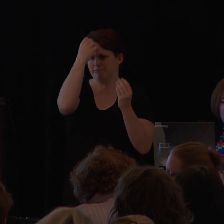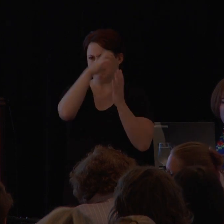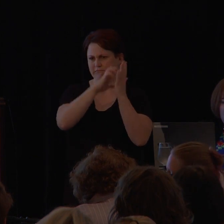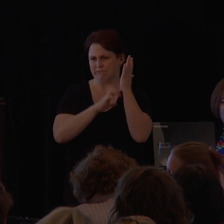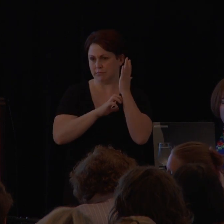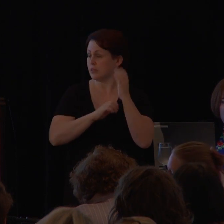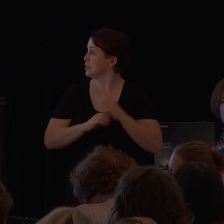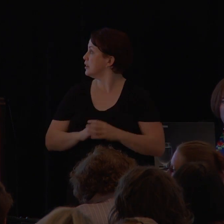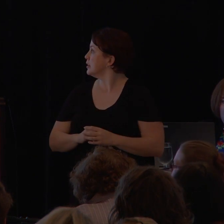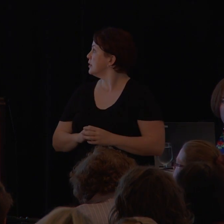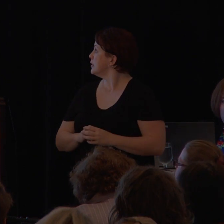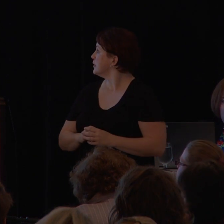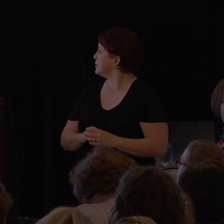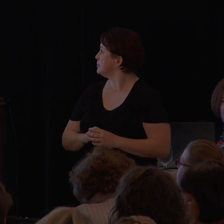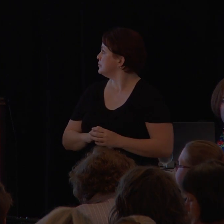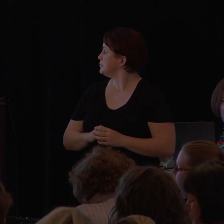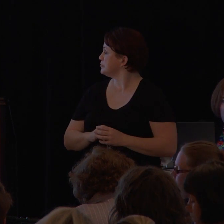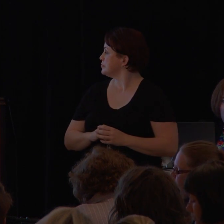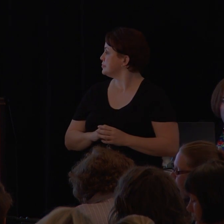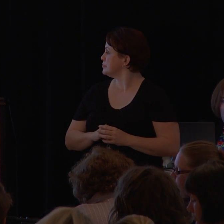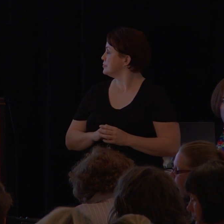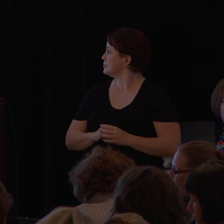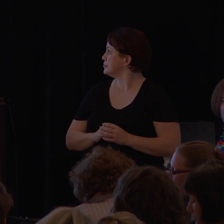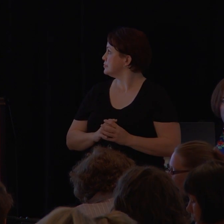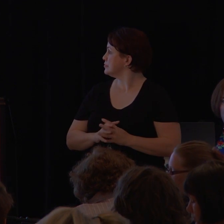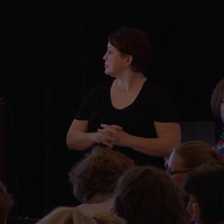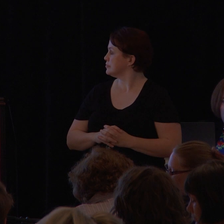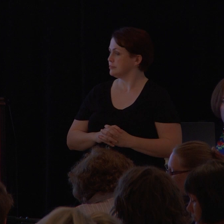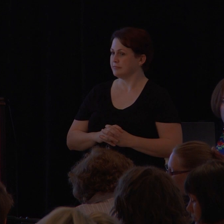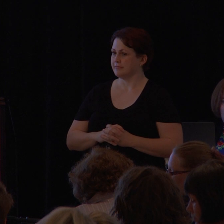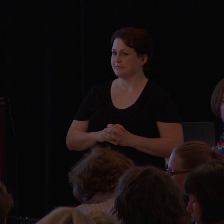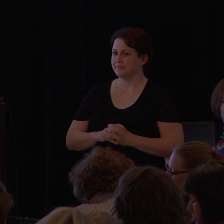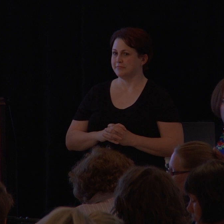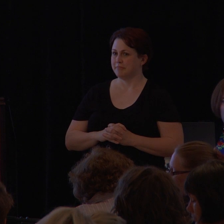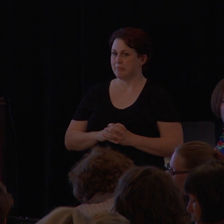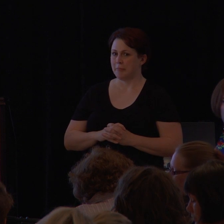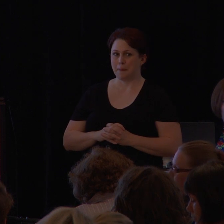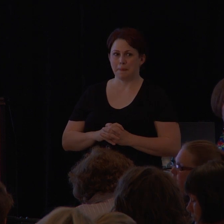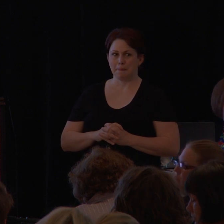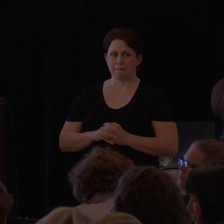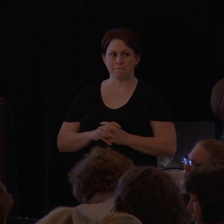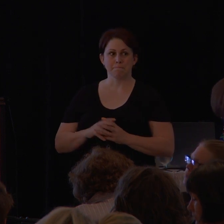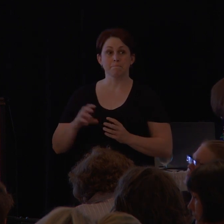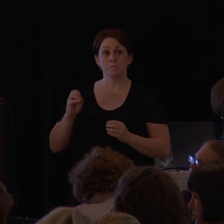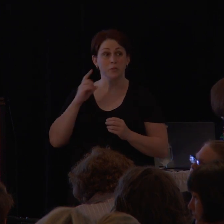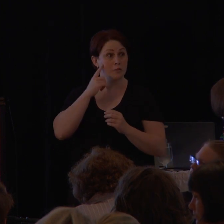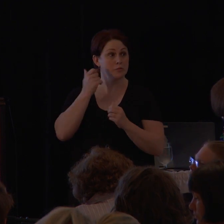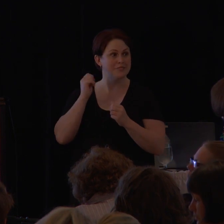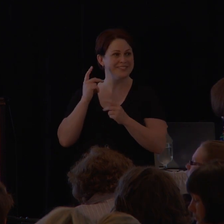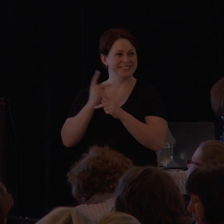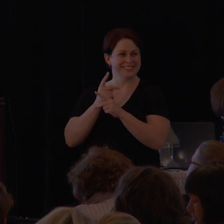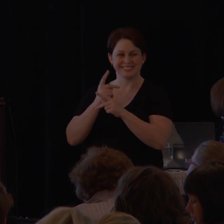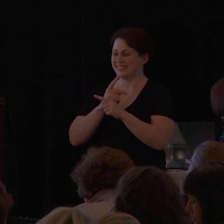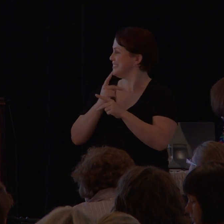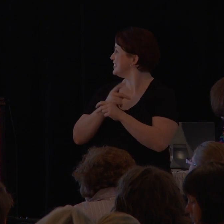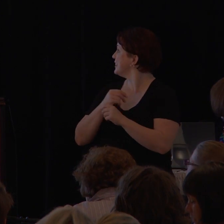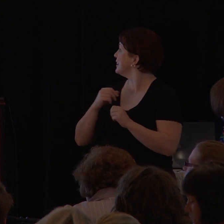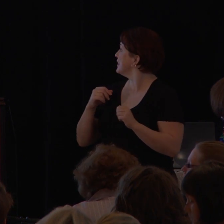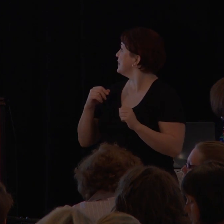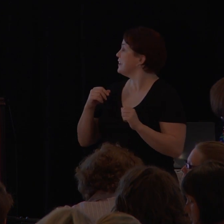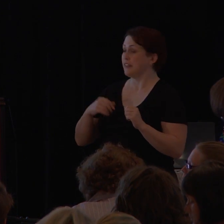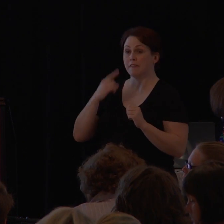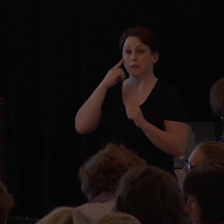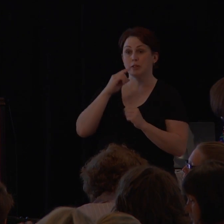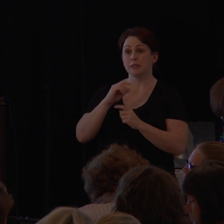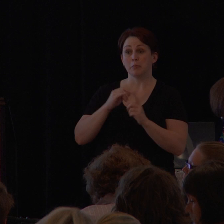things we decided was we were not in a position to identify what are the best preventive interventions for bullying and